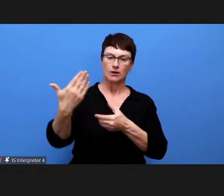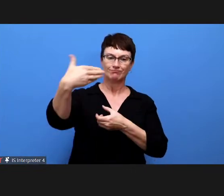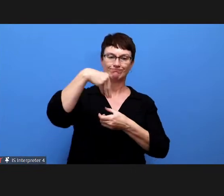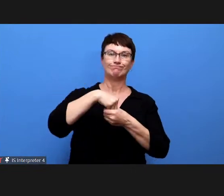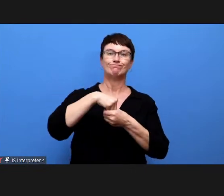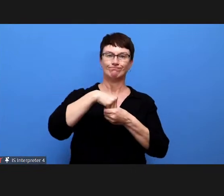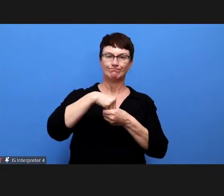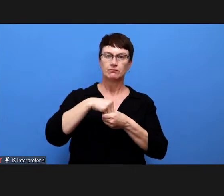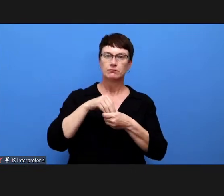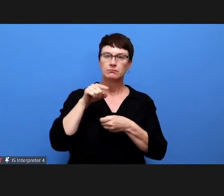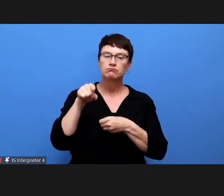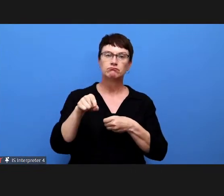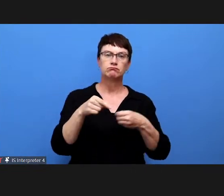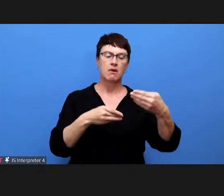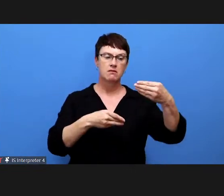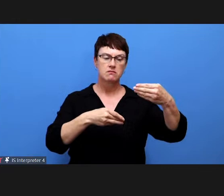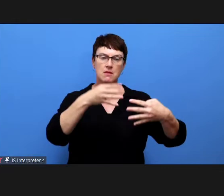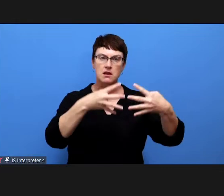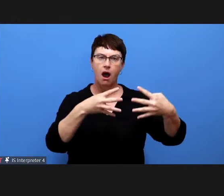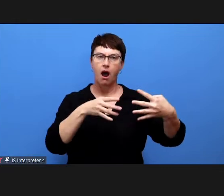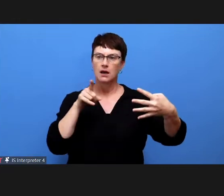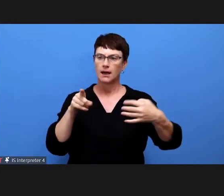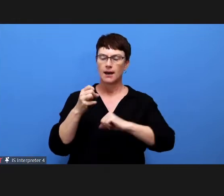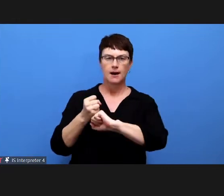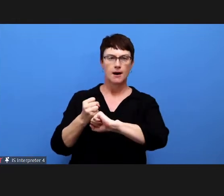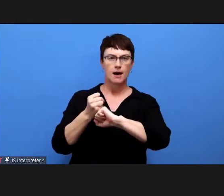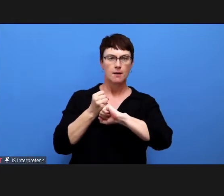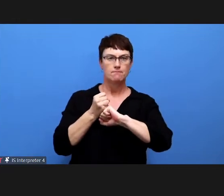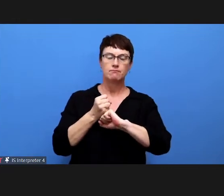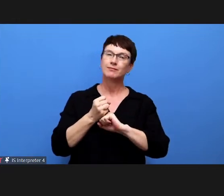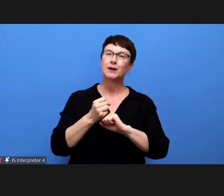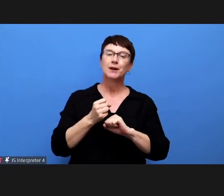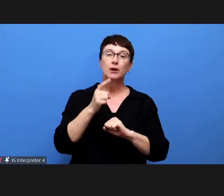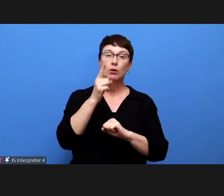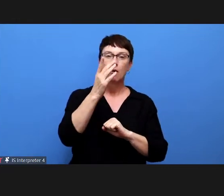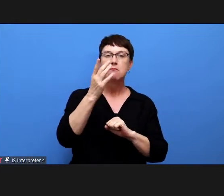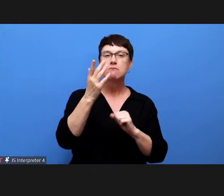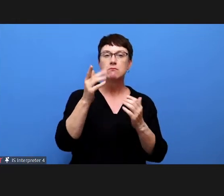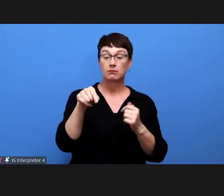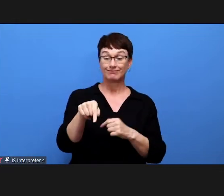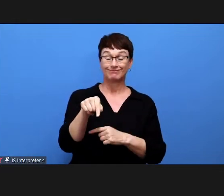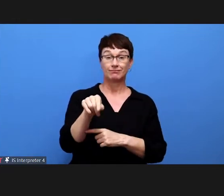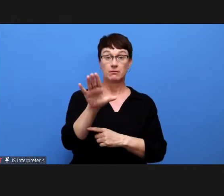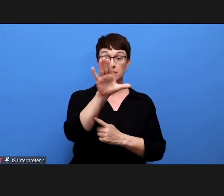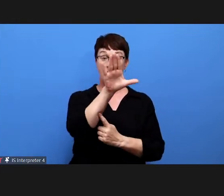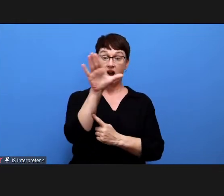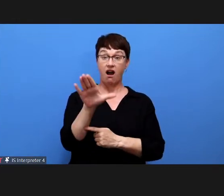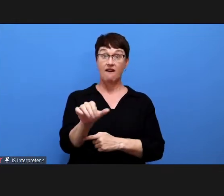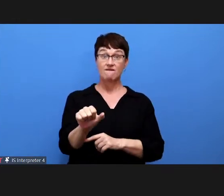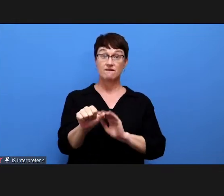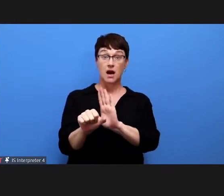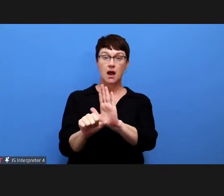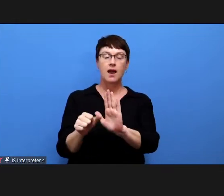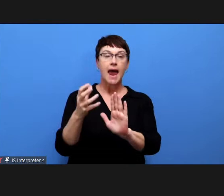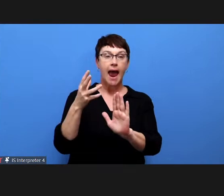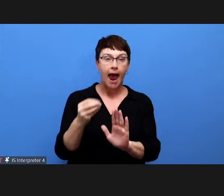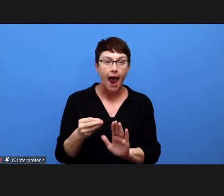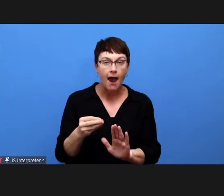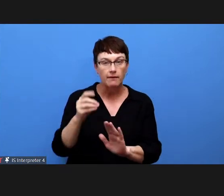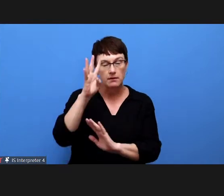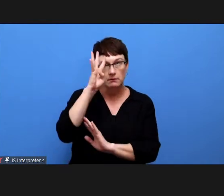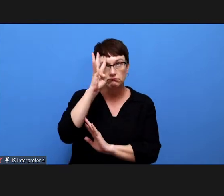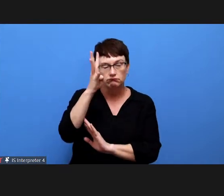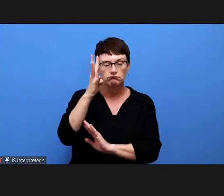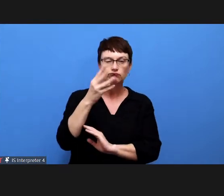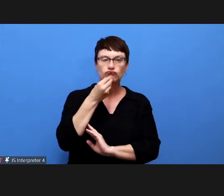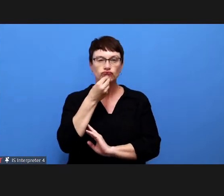value chain, especially in Africa, where now we have a roadmap for the modernization and